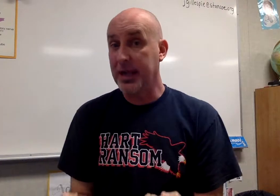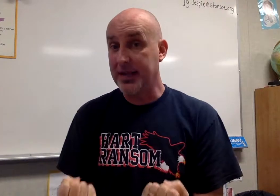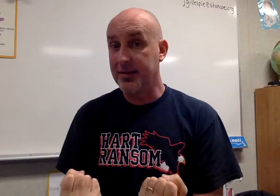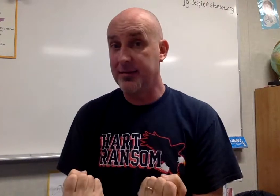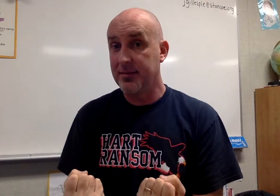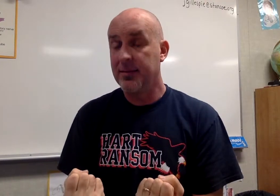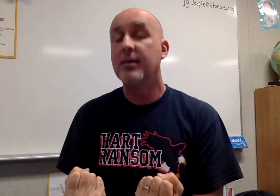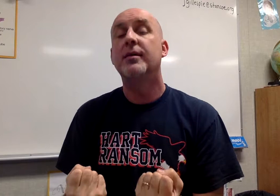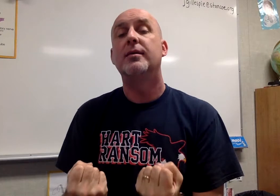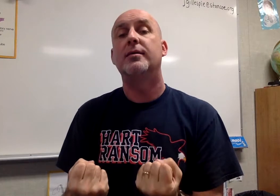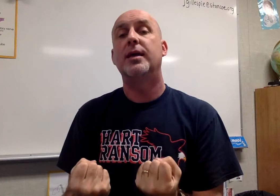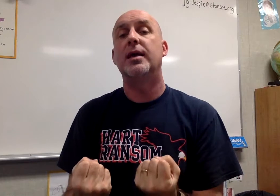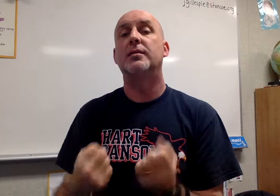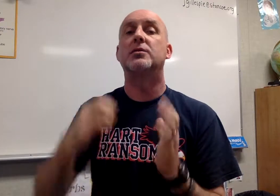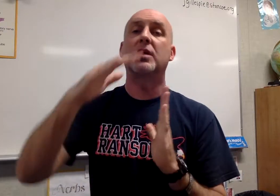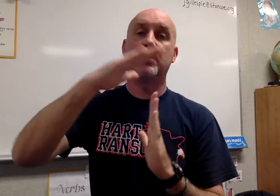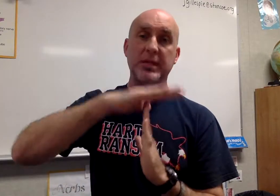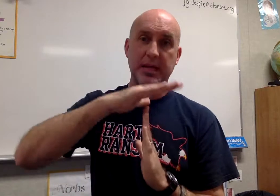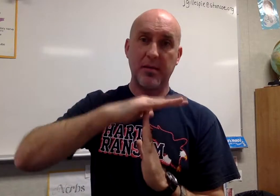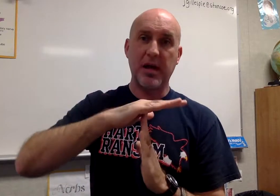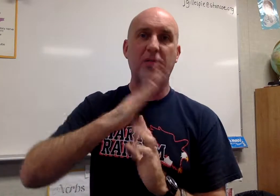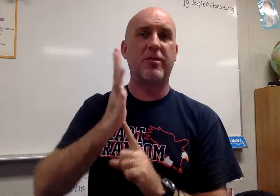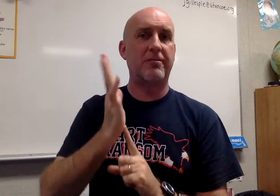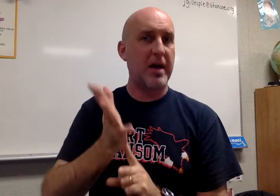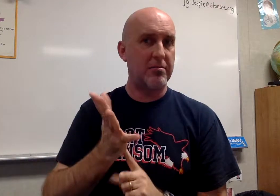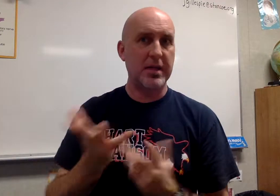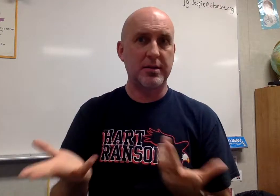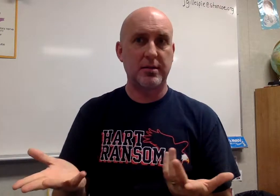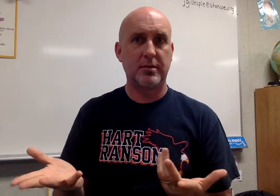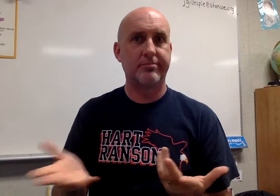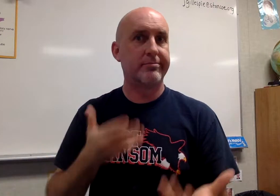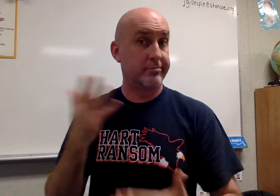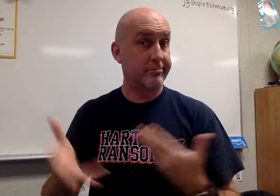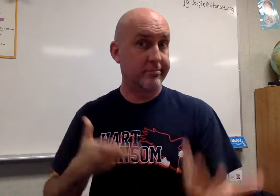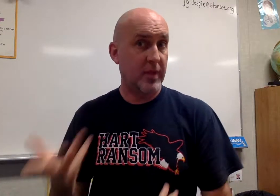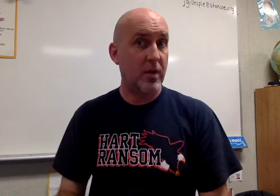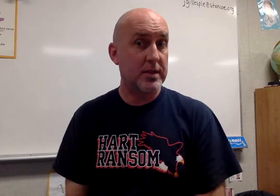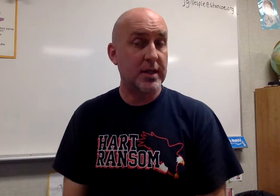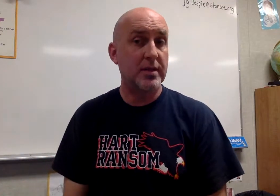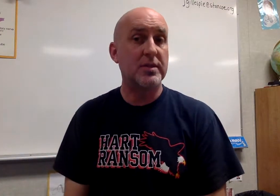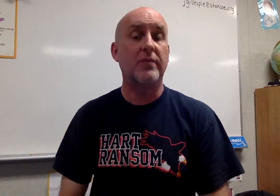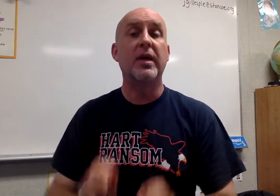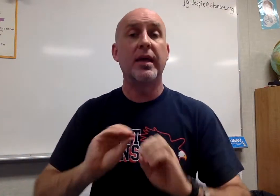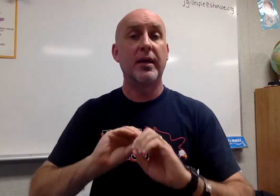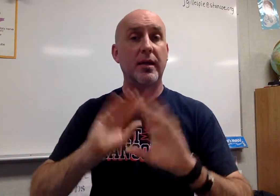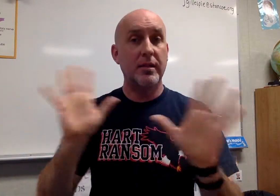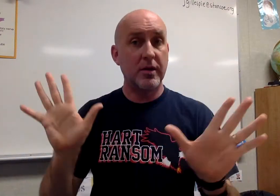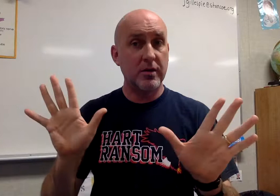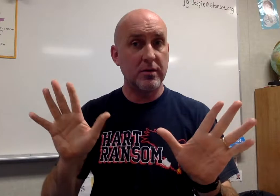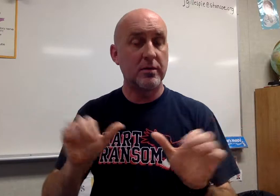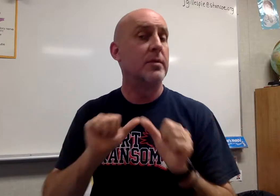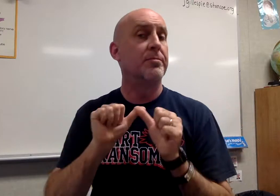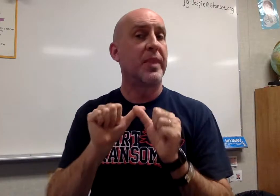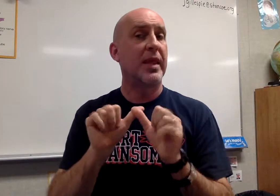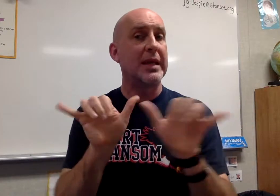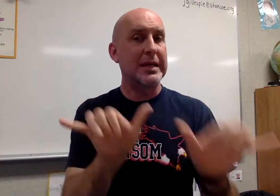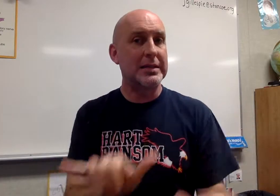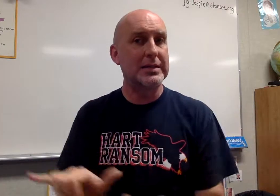broken, then there's going to be timeout for 5 minutes. All this kind of stuff. Clear,